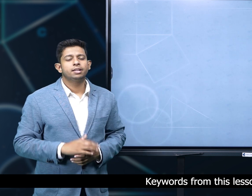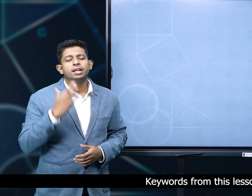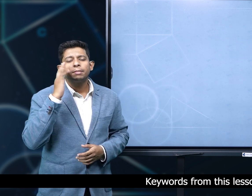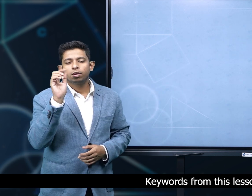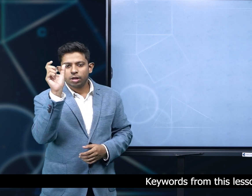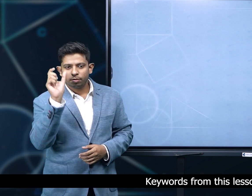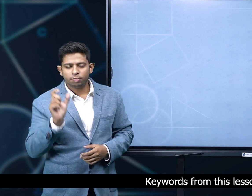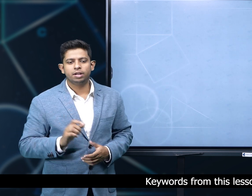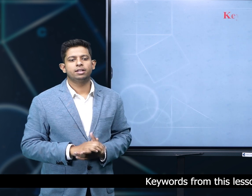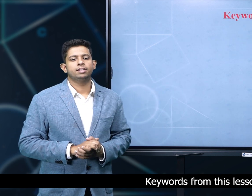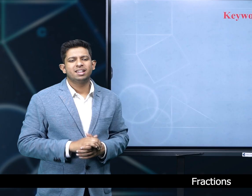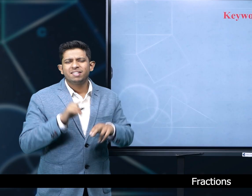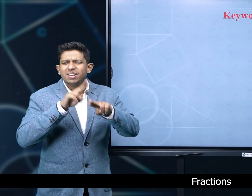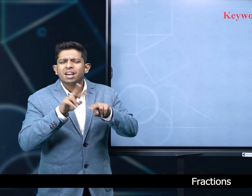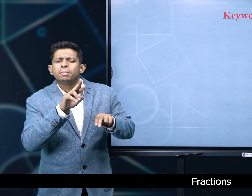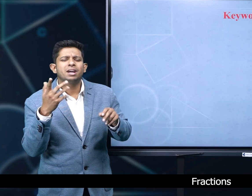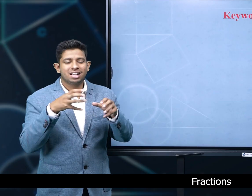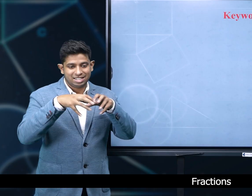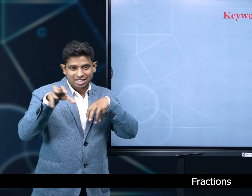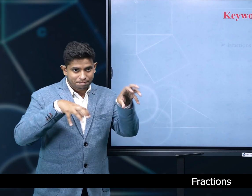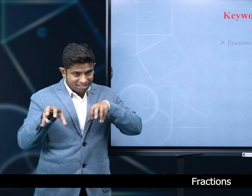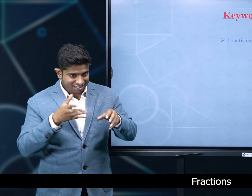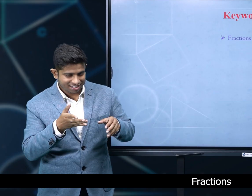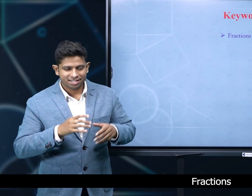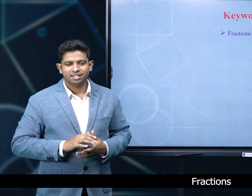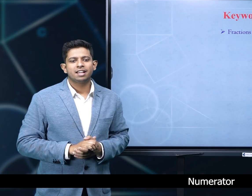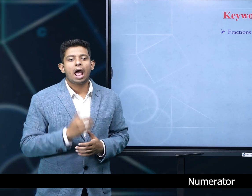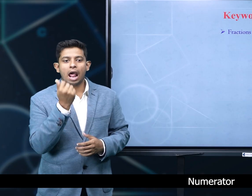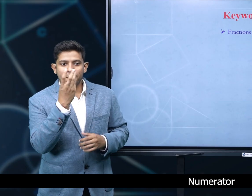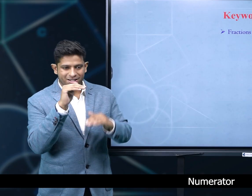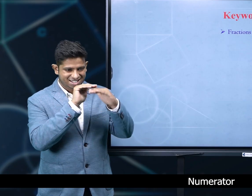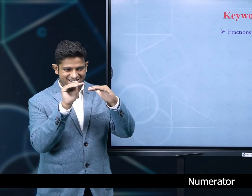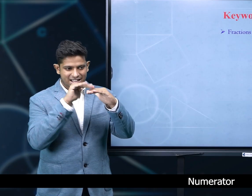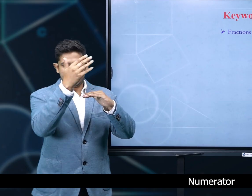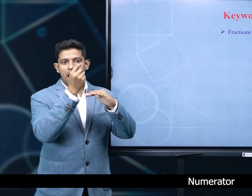Keywords from this lesson are fractions, numerator,